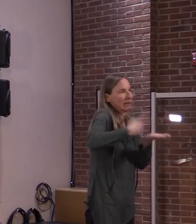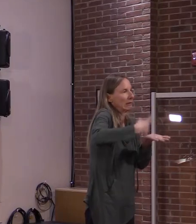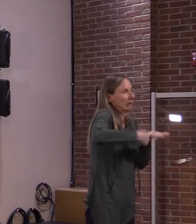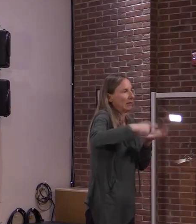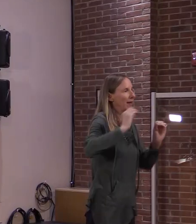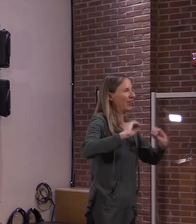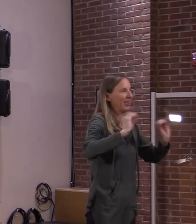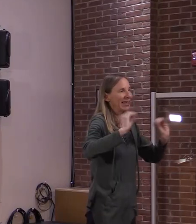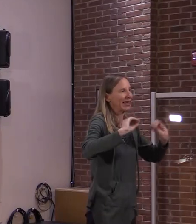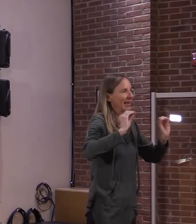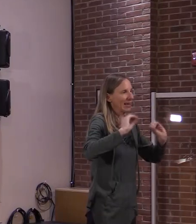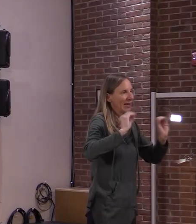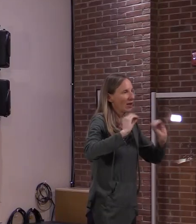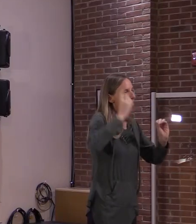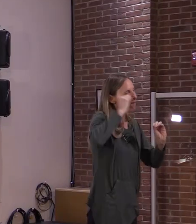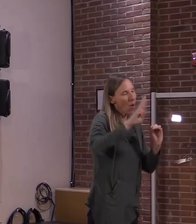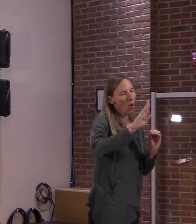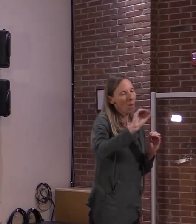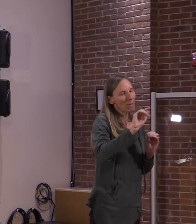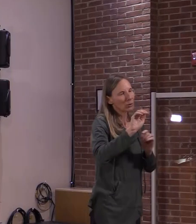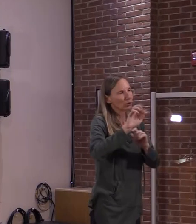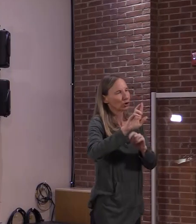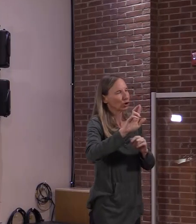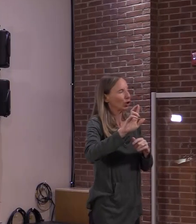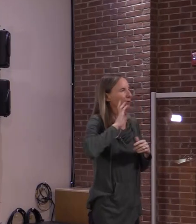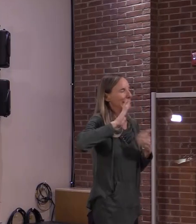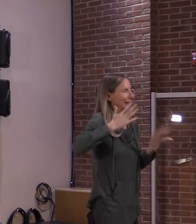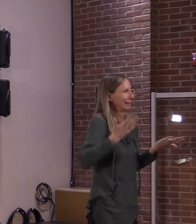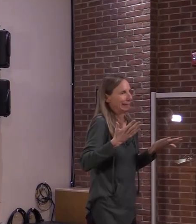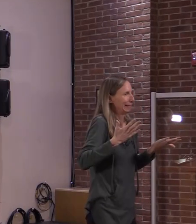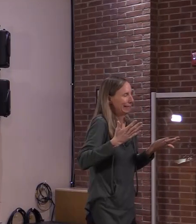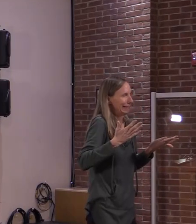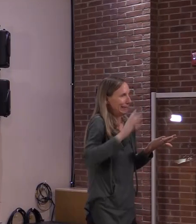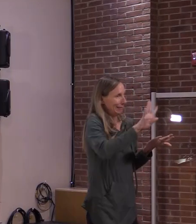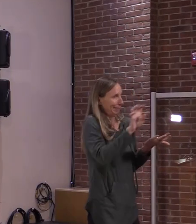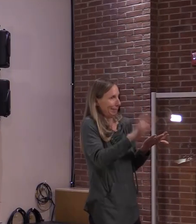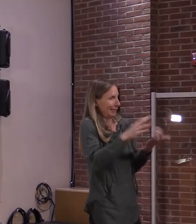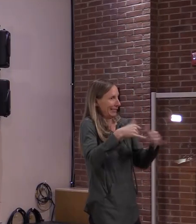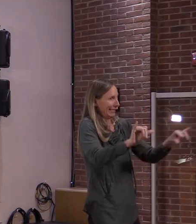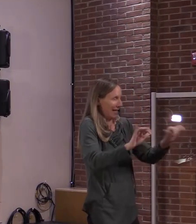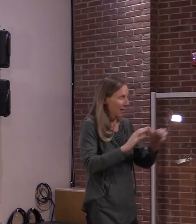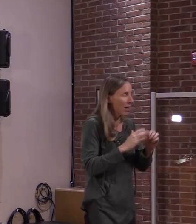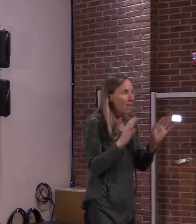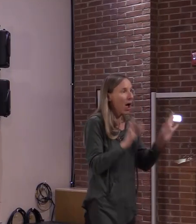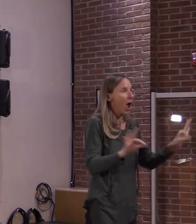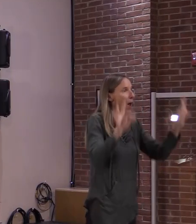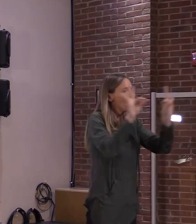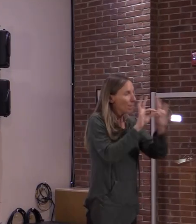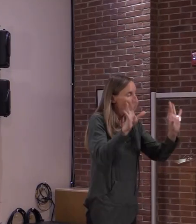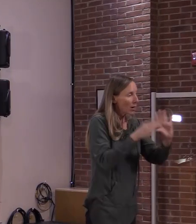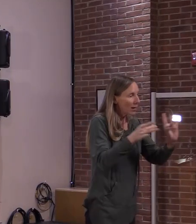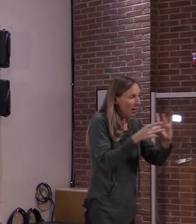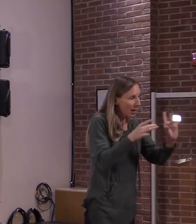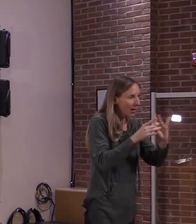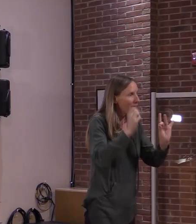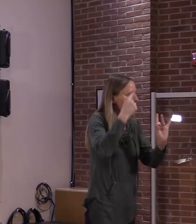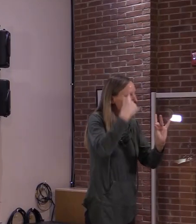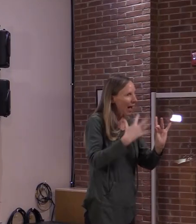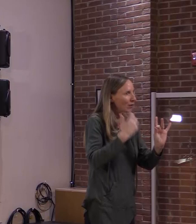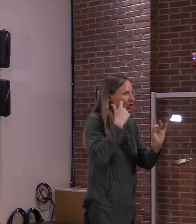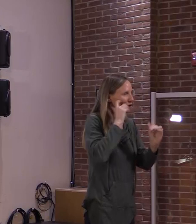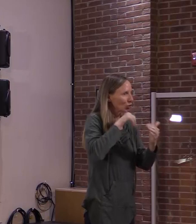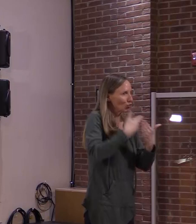this time, and we'll cross that bridge when we come to it. I do want you to note, Kat, that the governor has